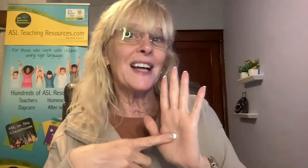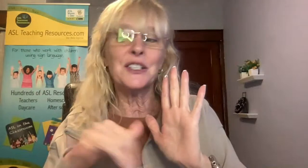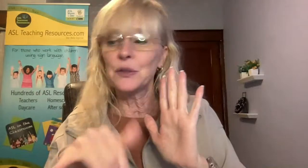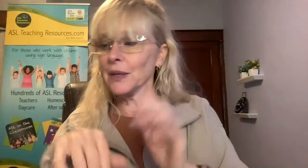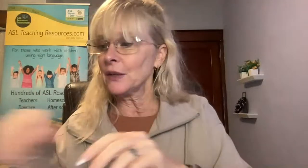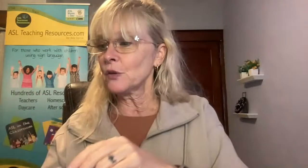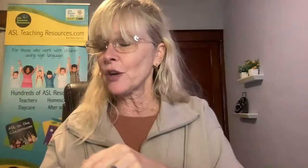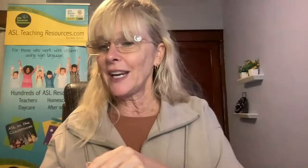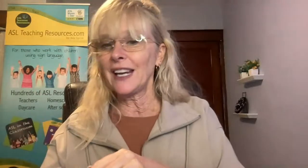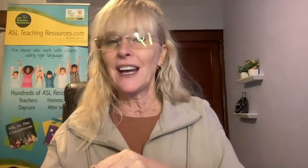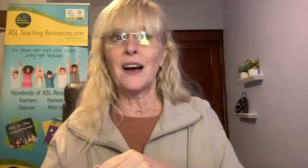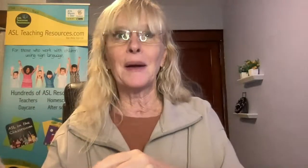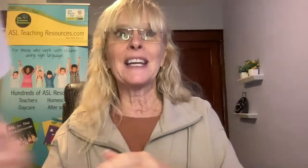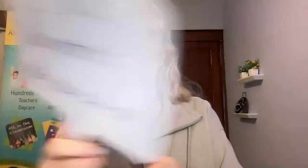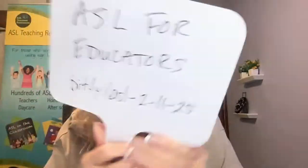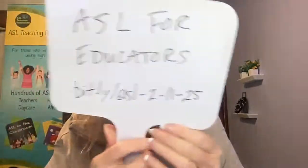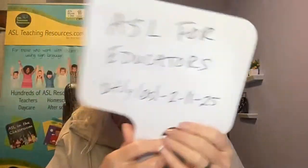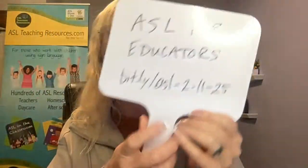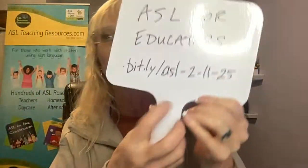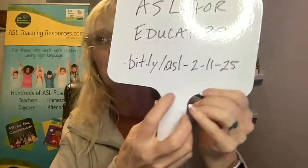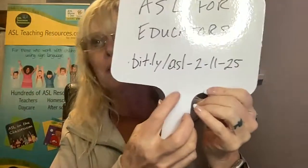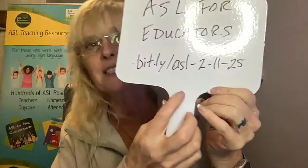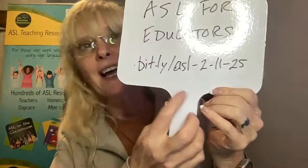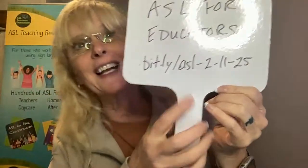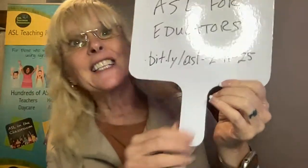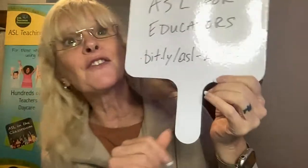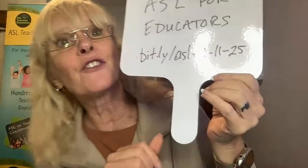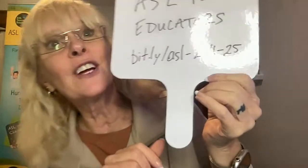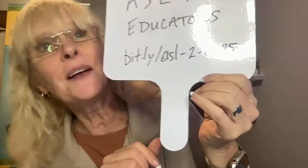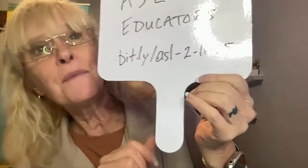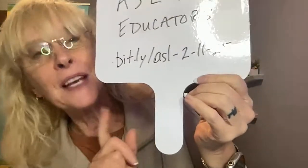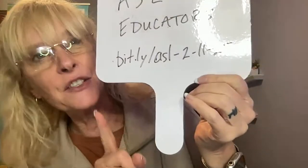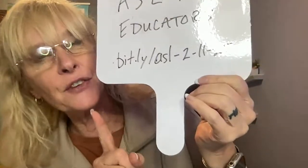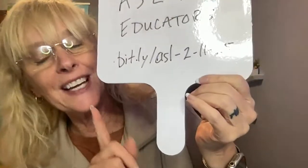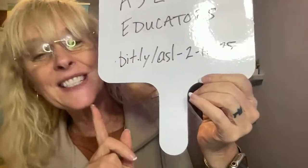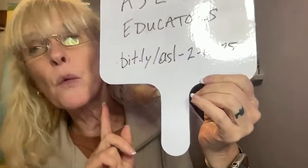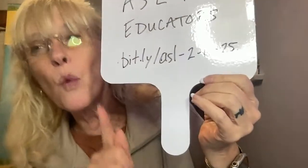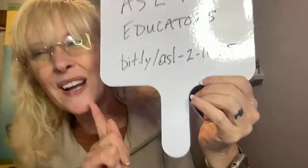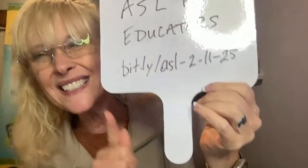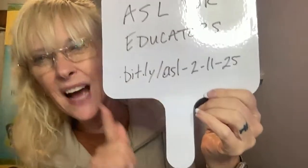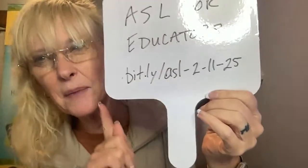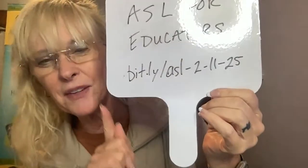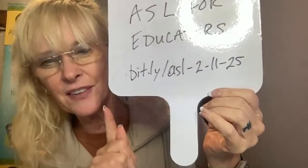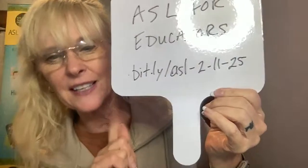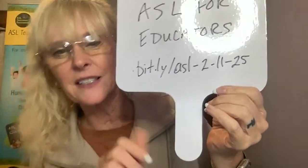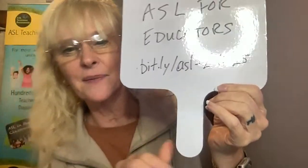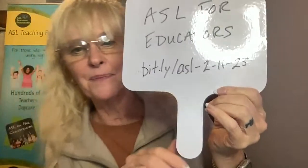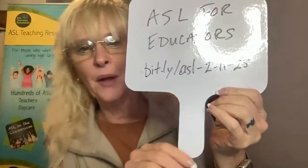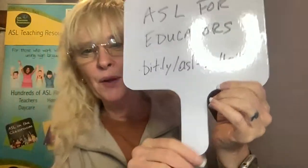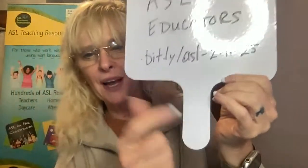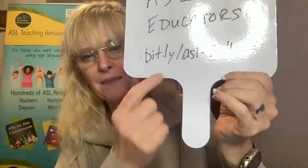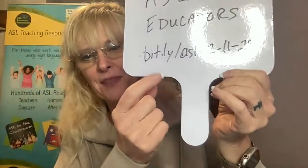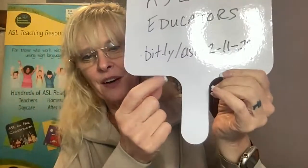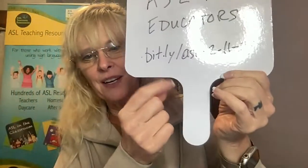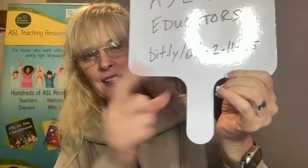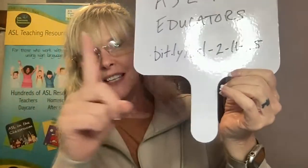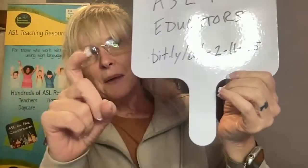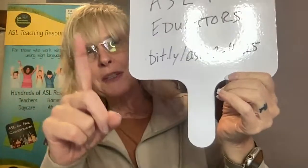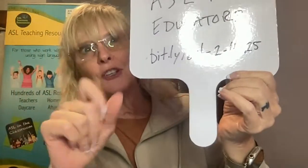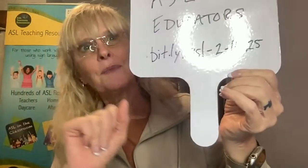too in the training. Again, you can join up, go sign. It's free. It's free. It's a one-time event. Okay, there it is. Take a picture,